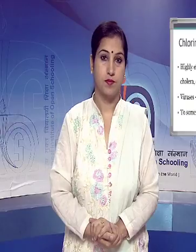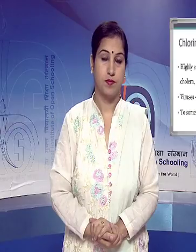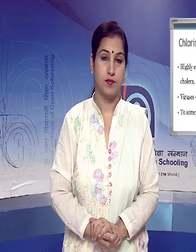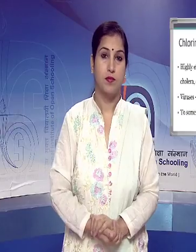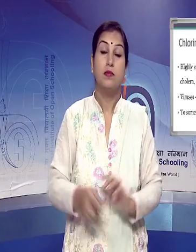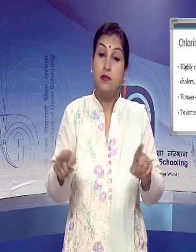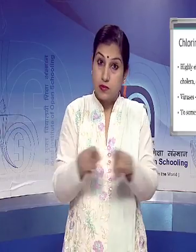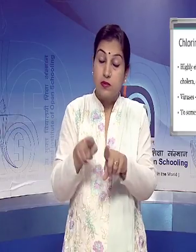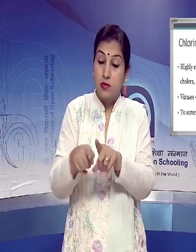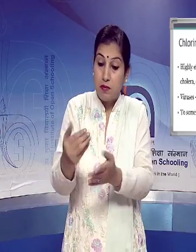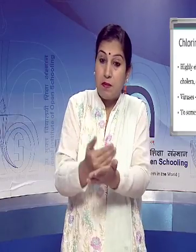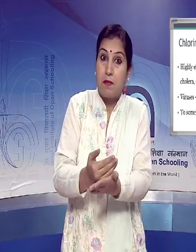It also prevents